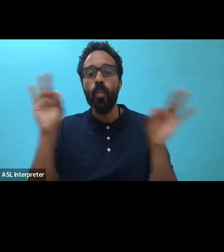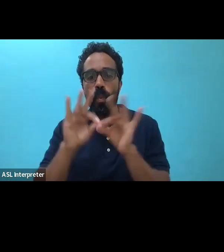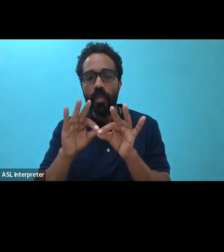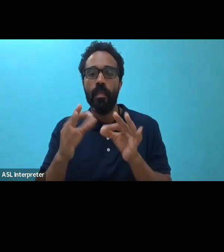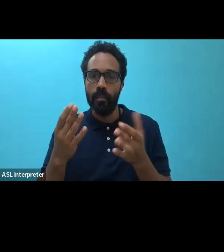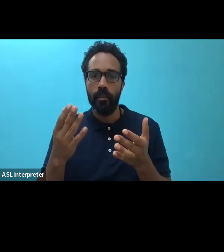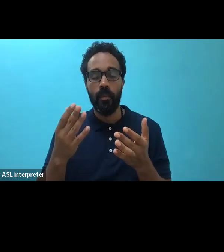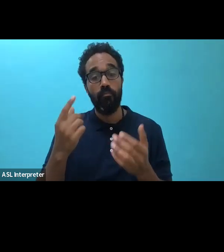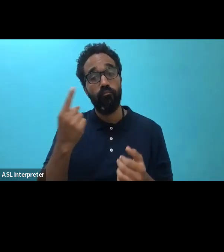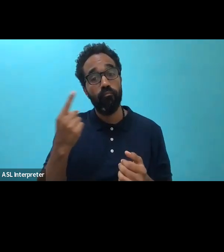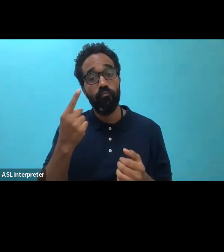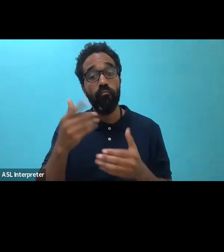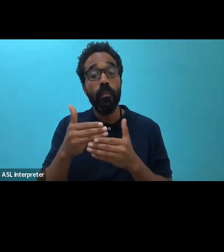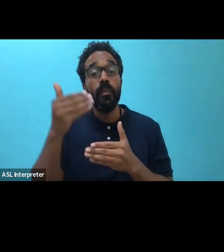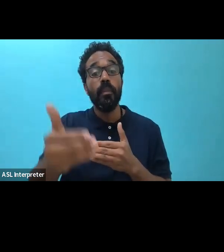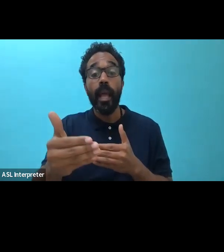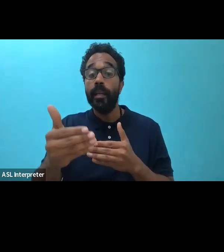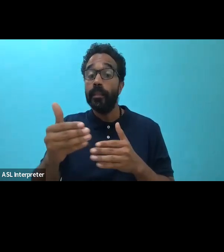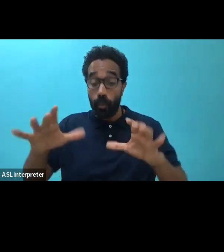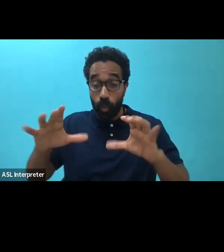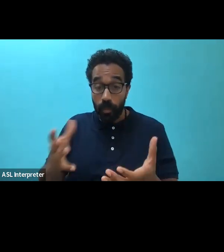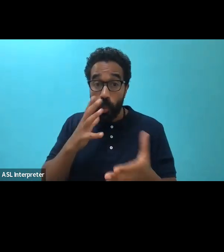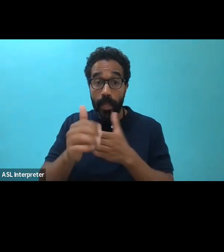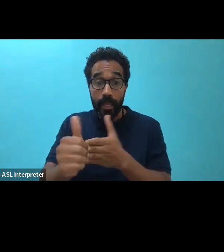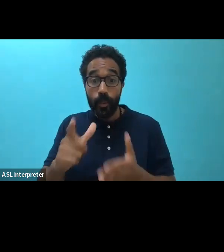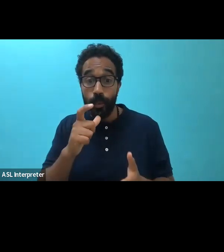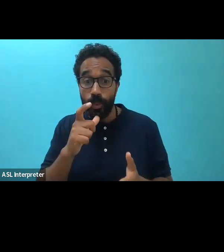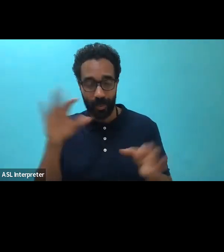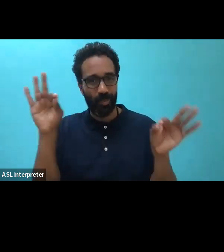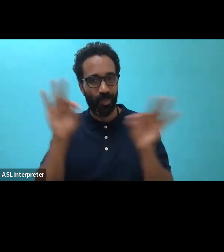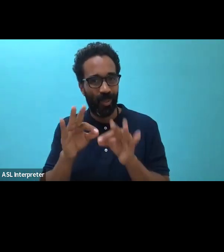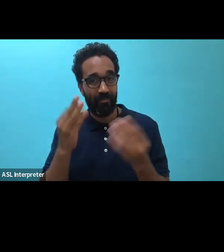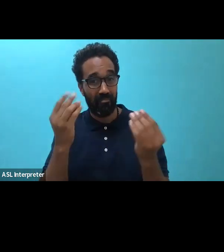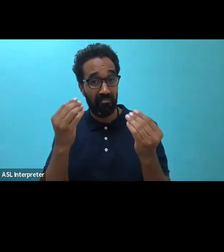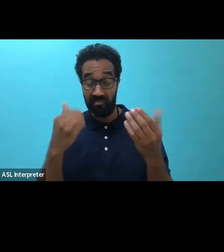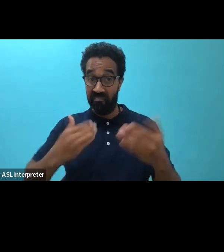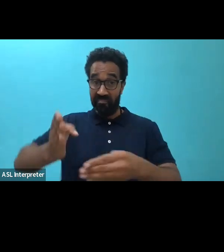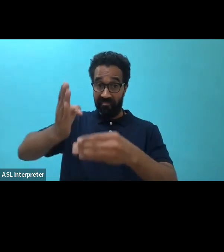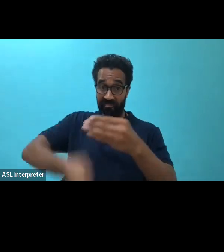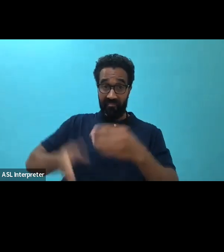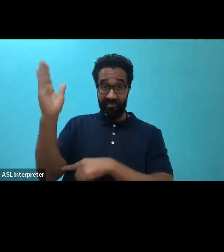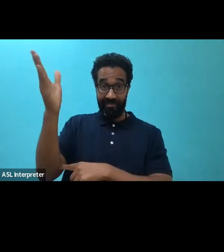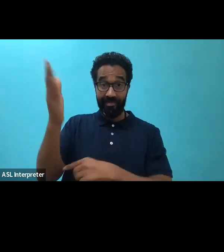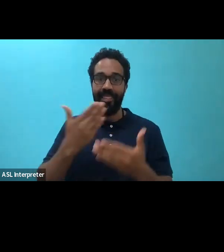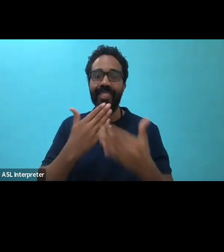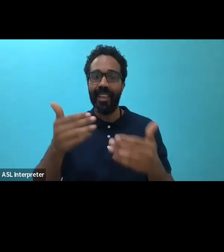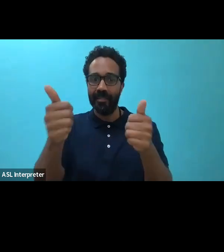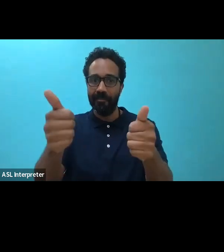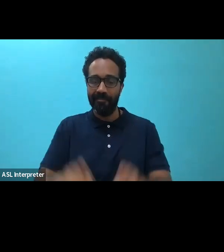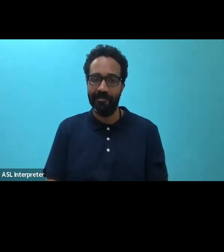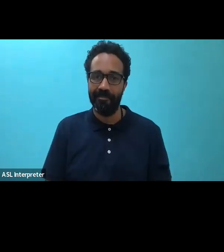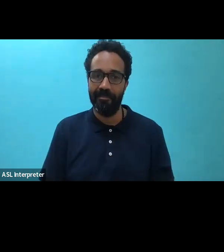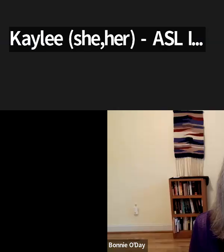who the next generation of leadership will be. That concludes my presentation. Thank you very much.